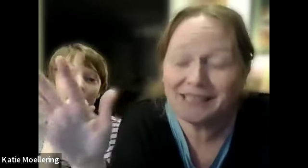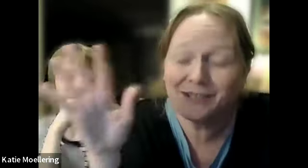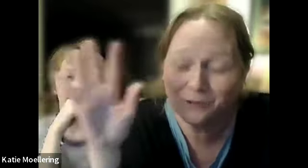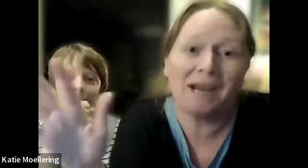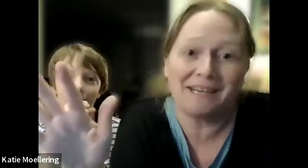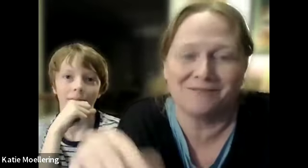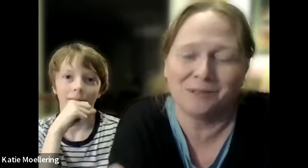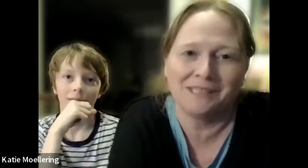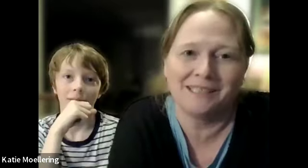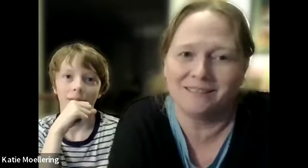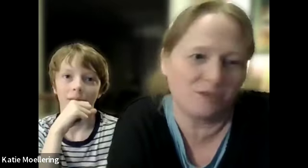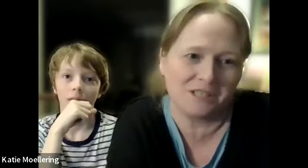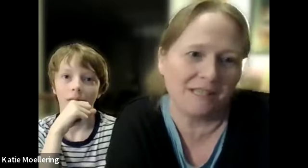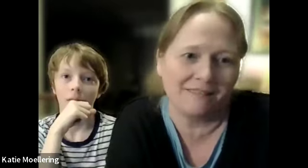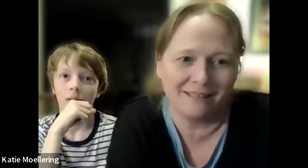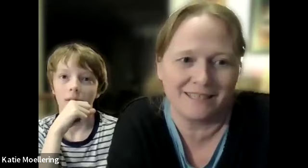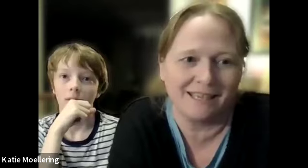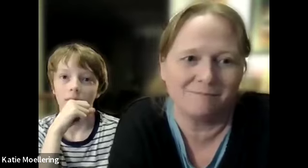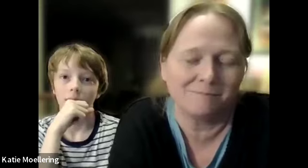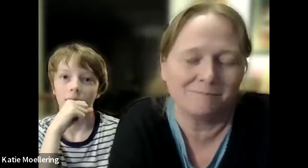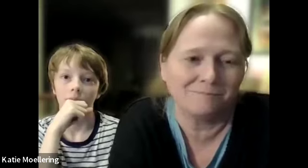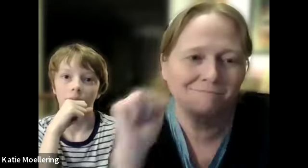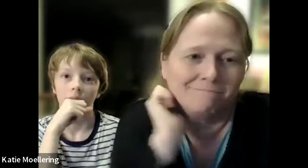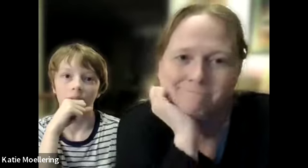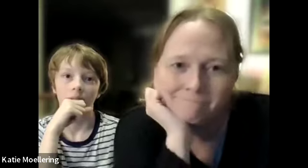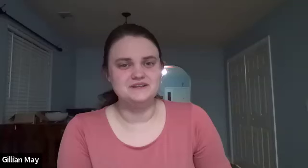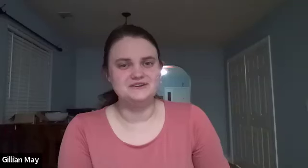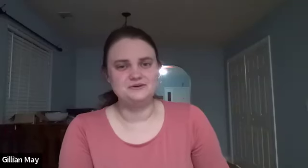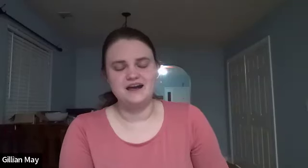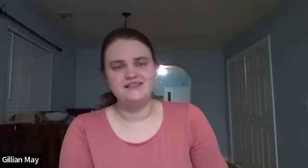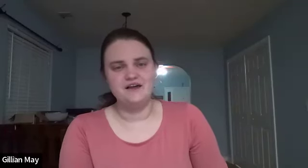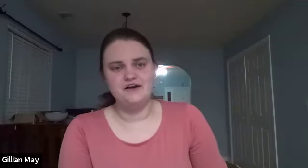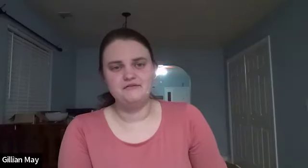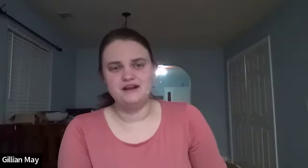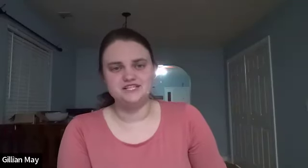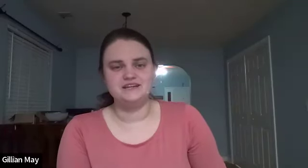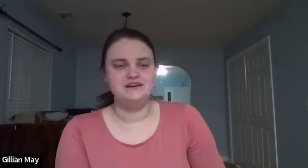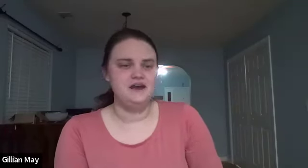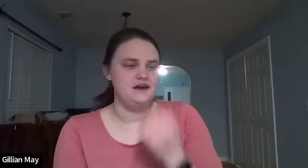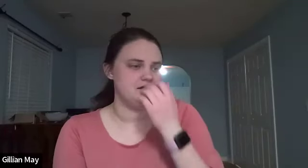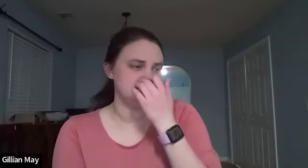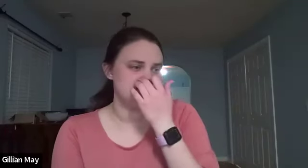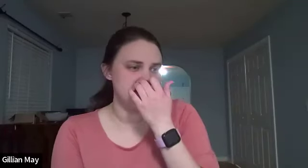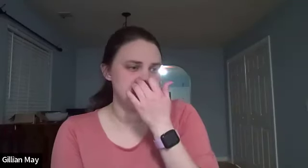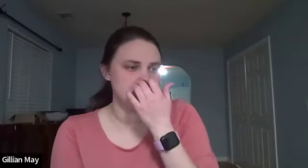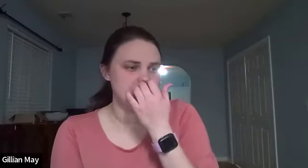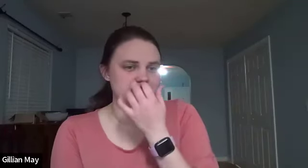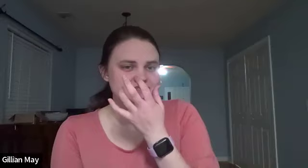really great, and really, it was just a neat thing to see. It's really cool. I love watching interpreters